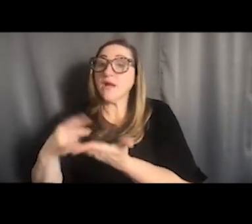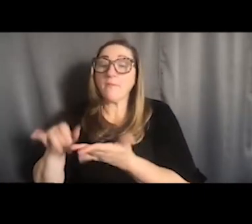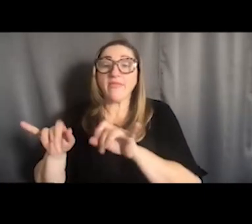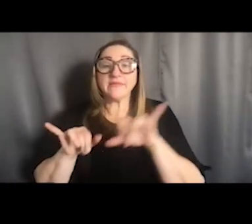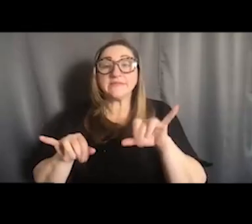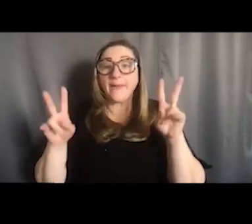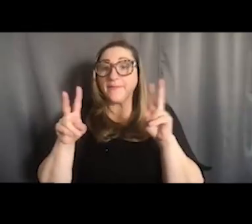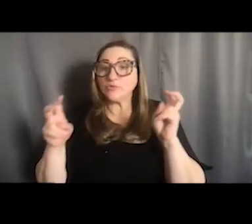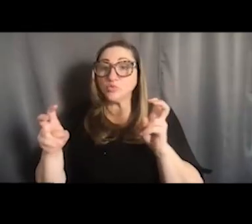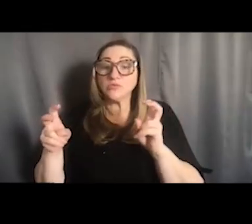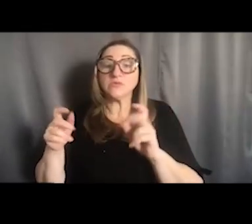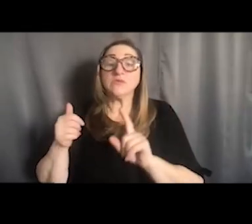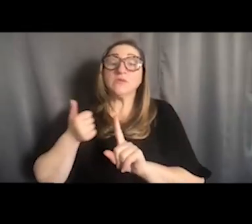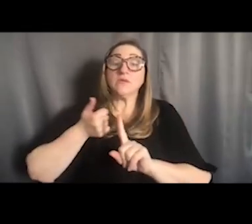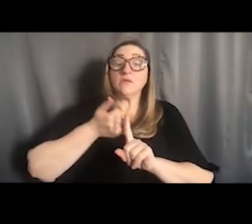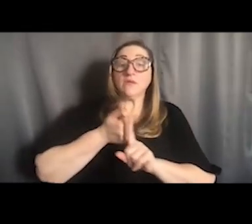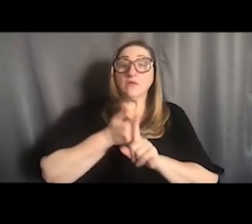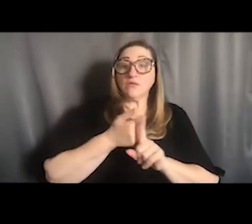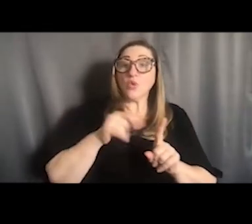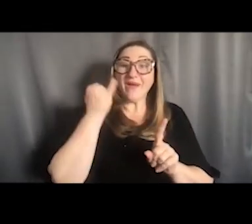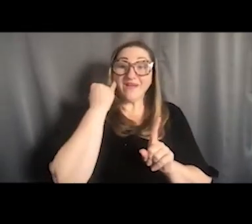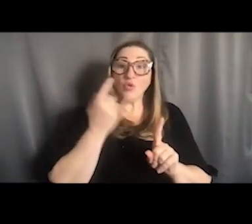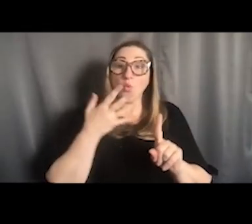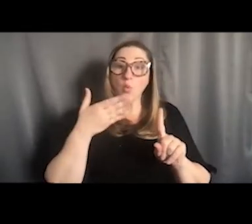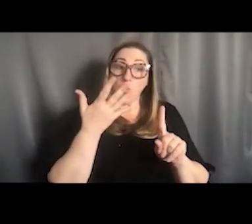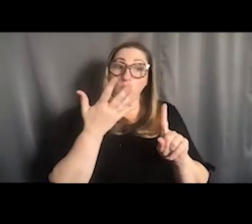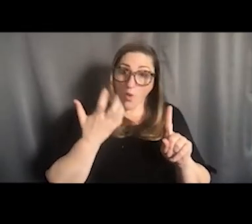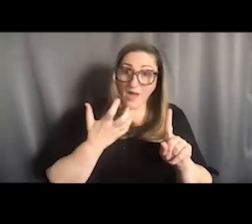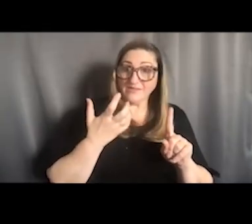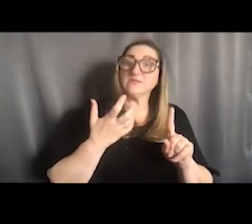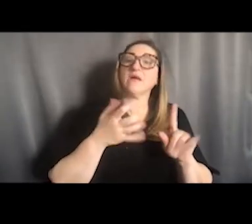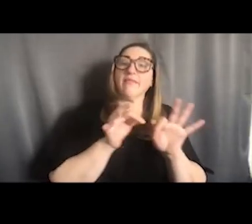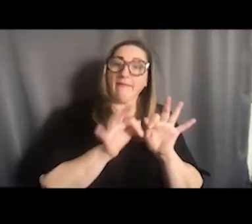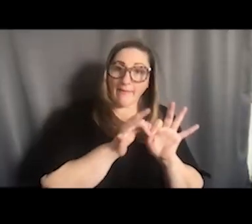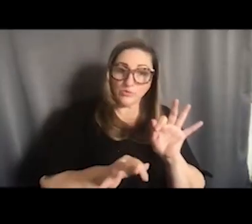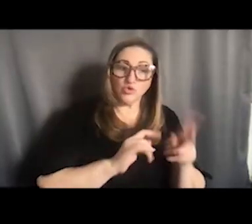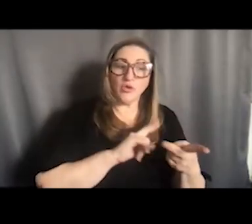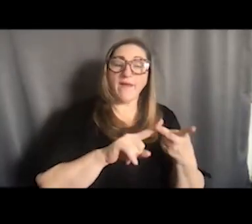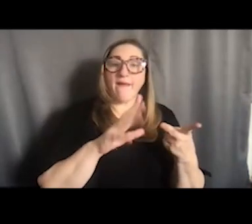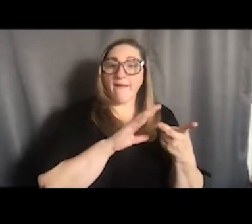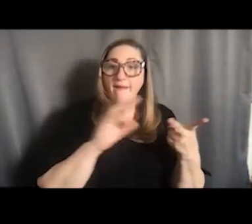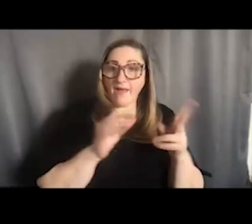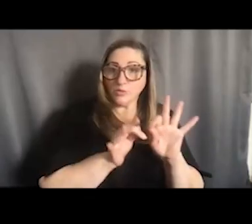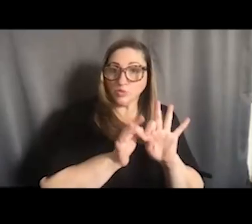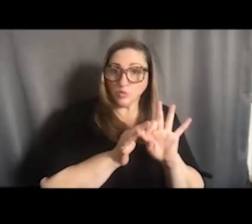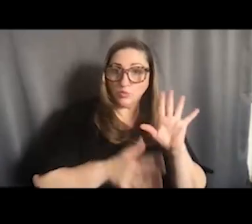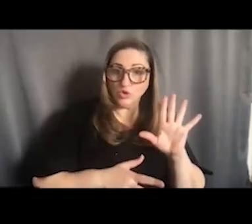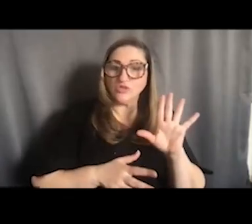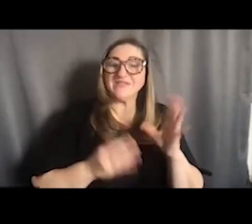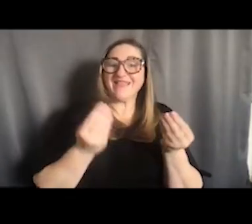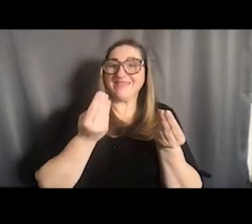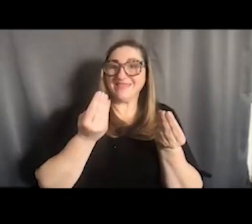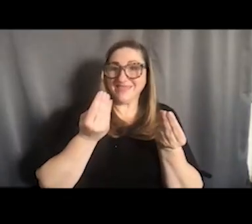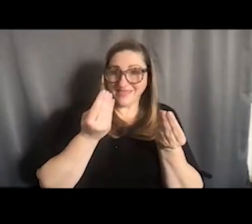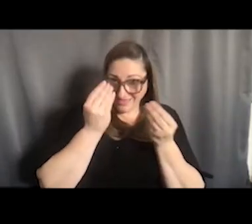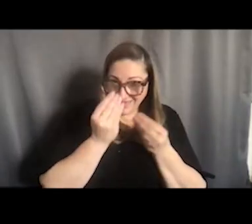providers, please direct message Brenda in the chat now. So let me introduce our speakers. On the screen now are the names